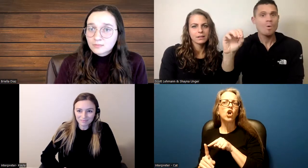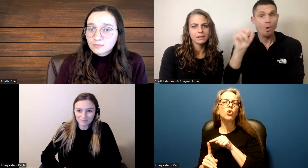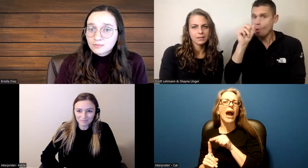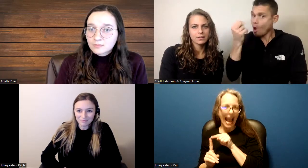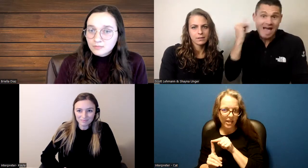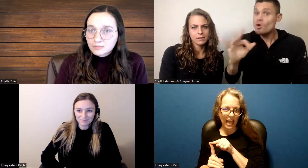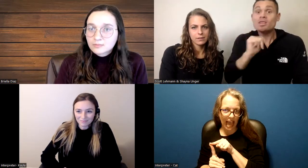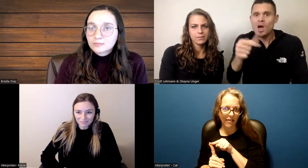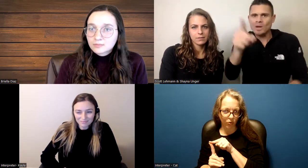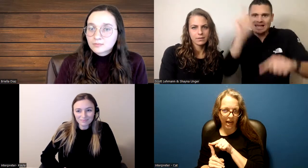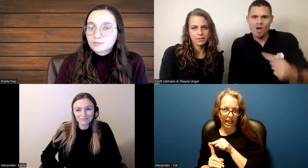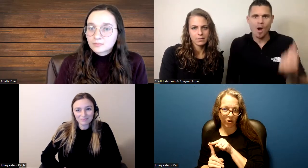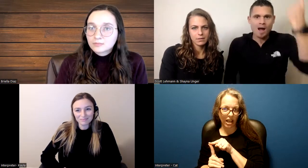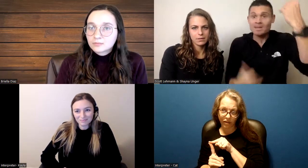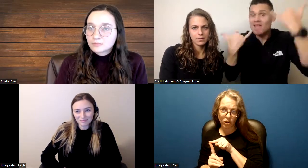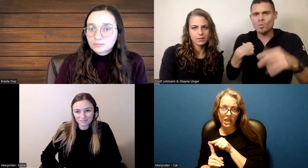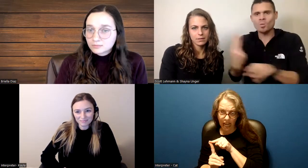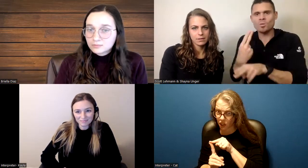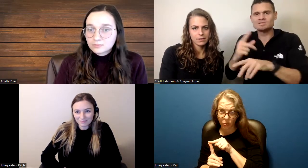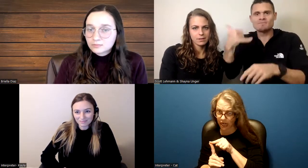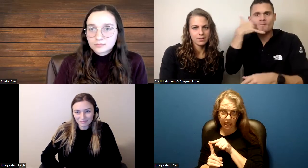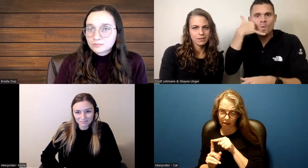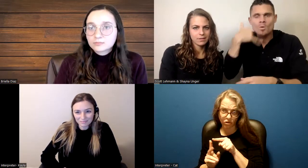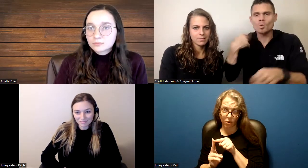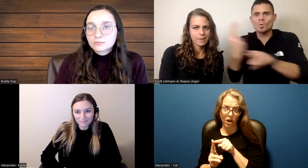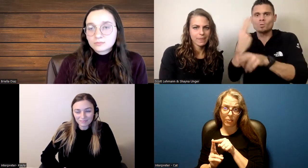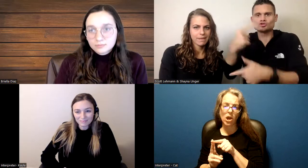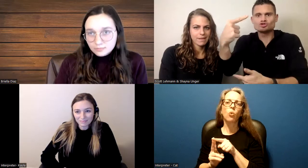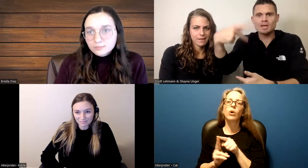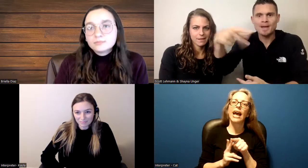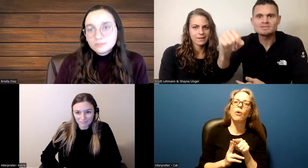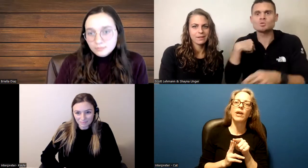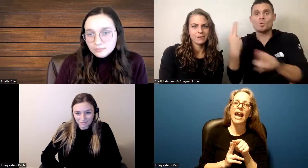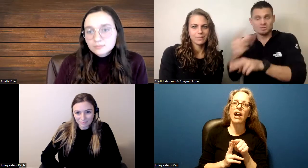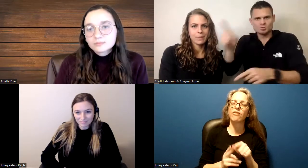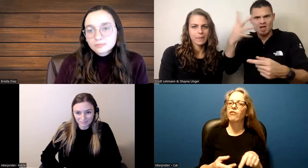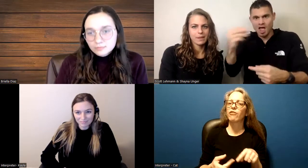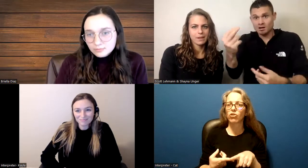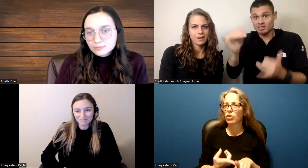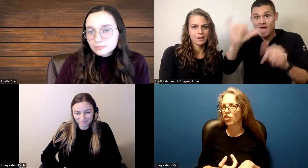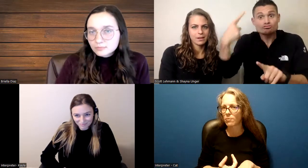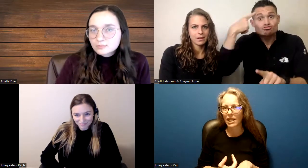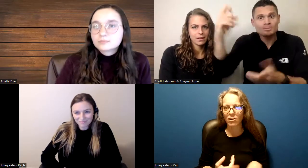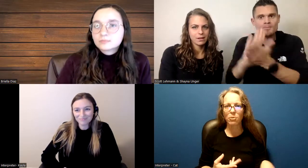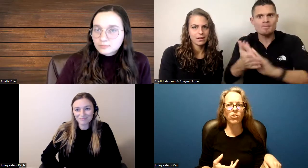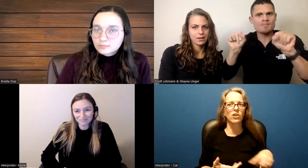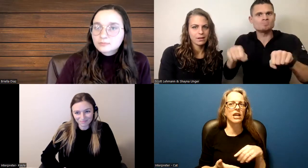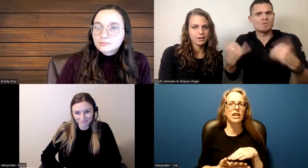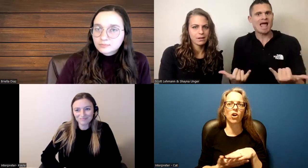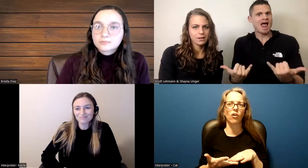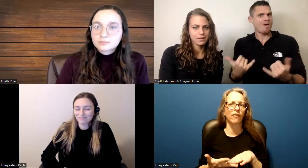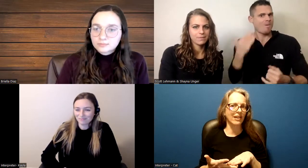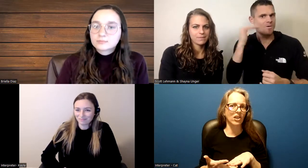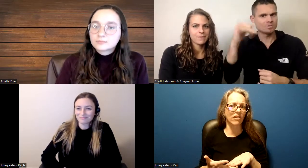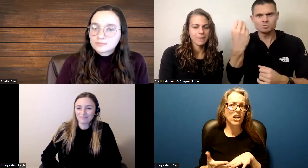years ago, you had to have a radio. If you did not, you were not allowed to go up. Well, now we have our phones with the GPS built in